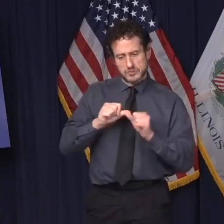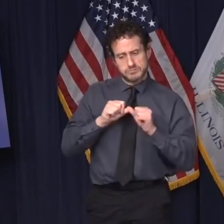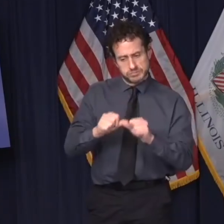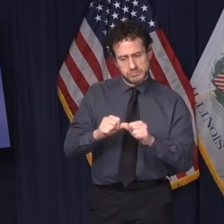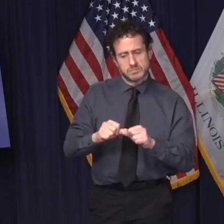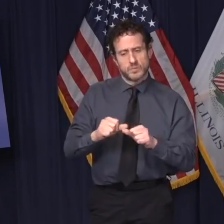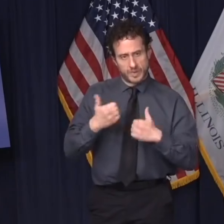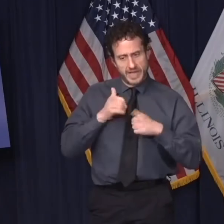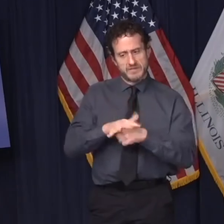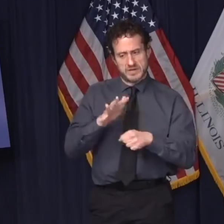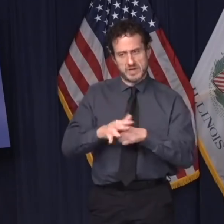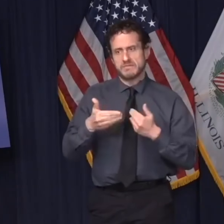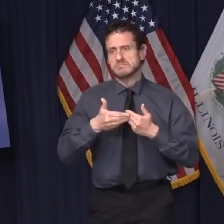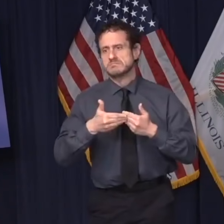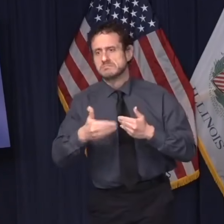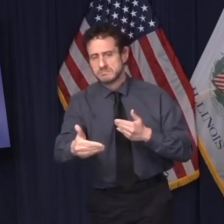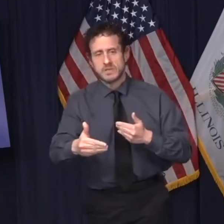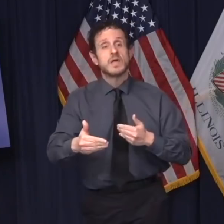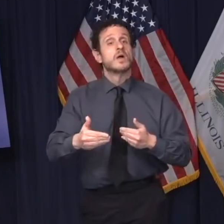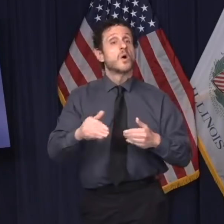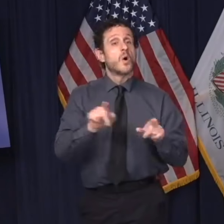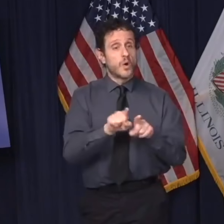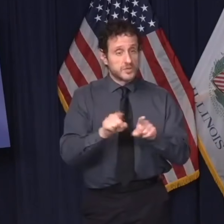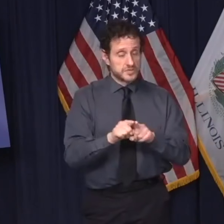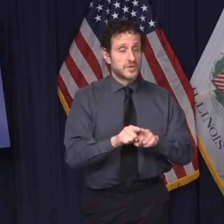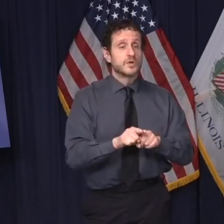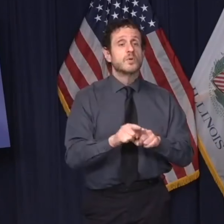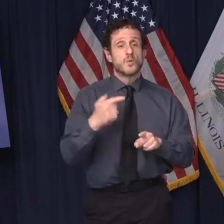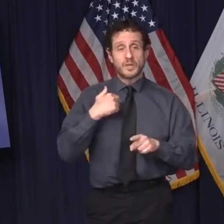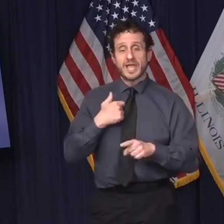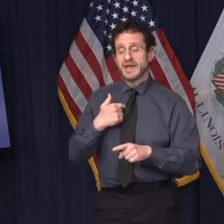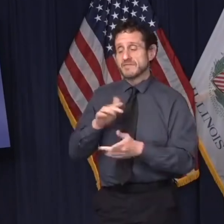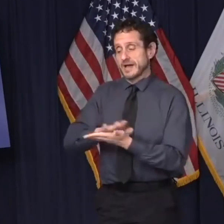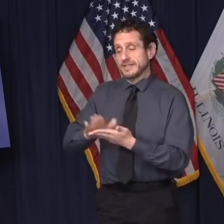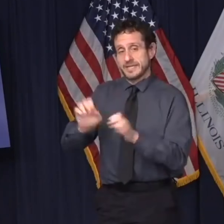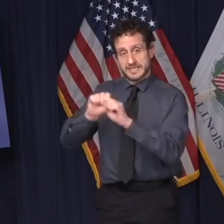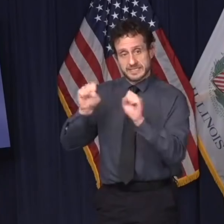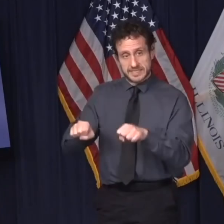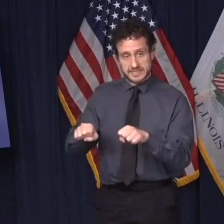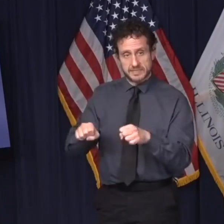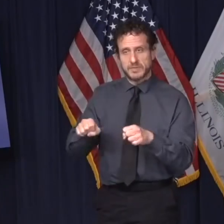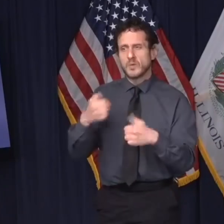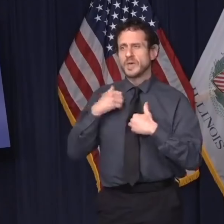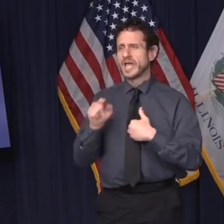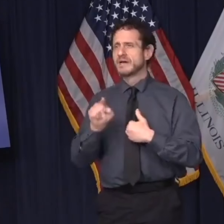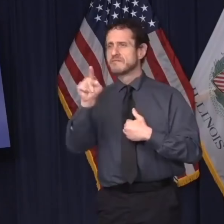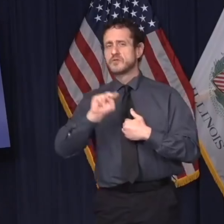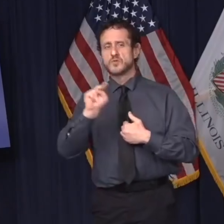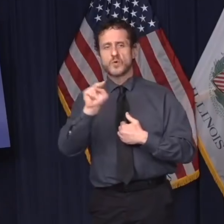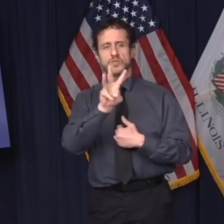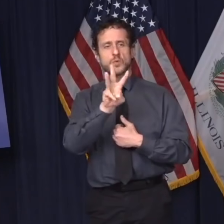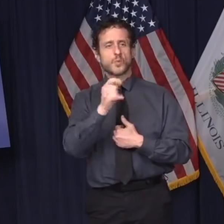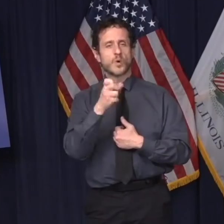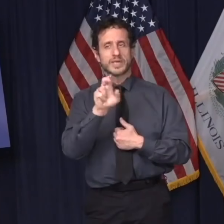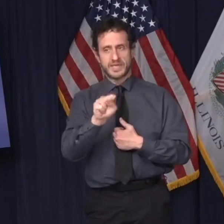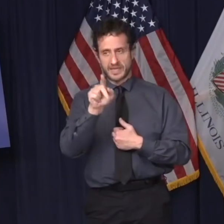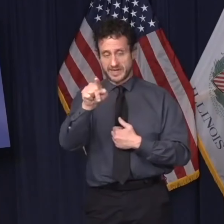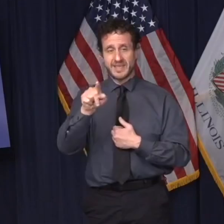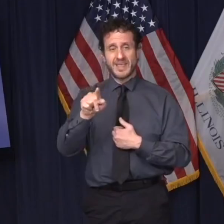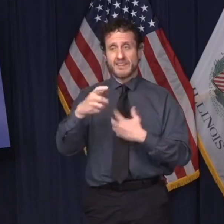a new decontamination system currently deployed in Waukegan. This system can